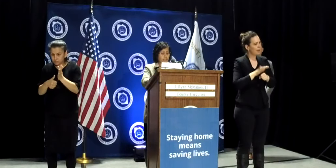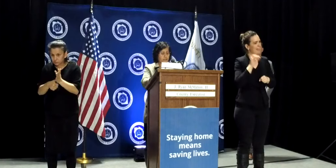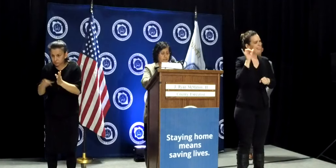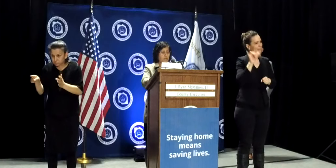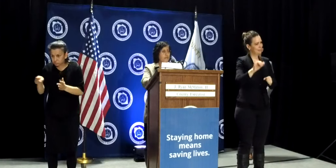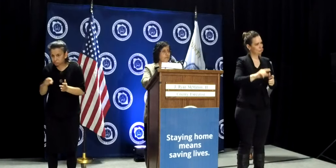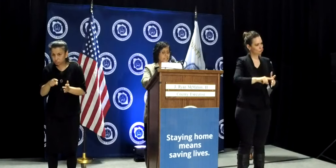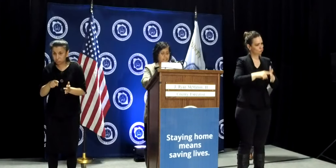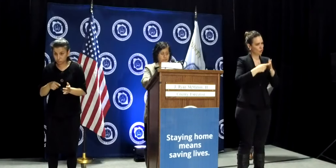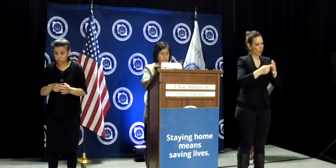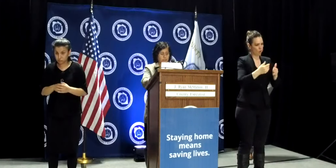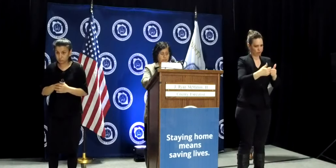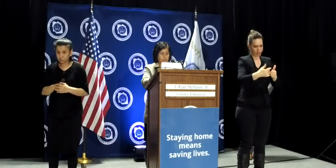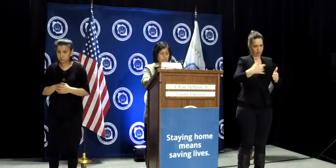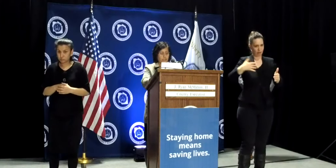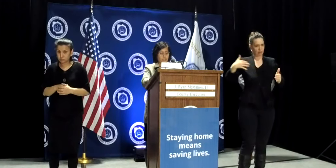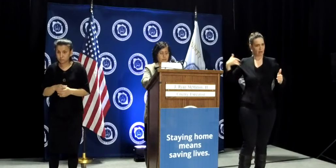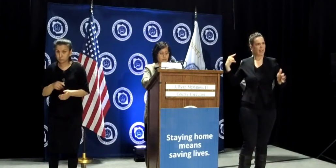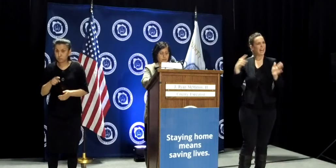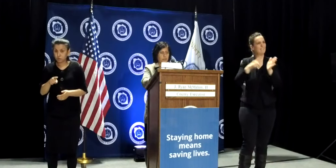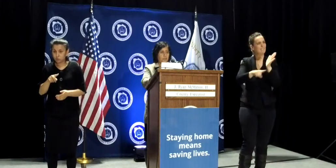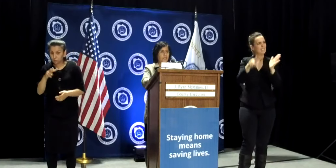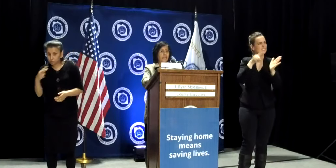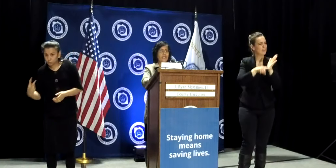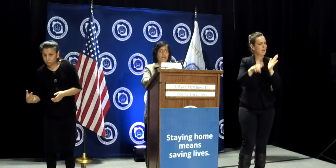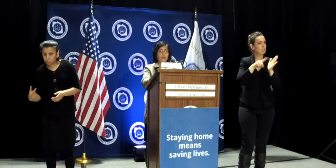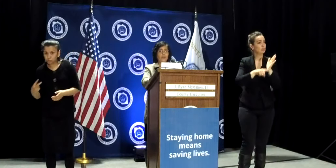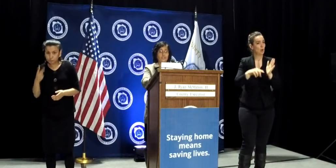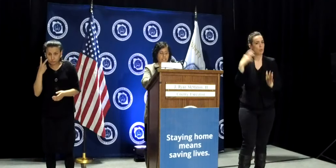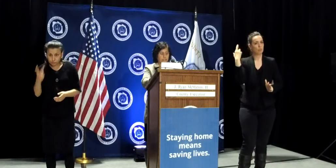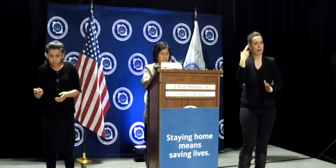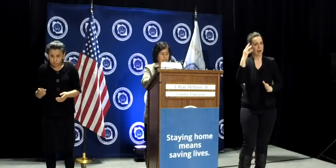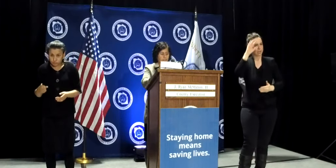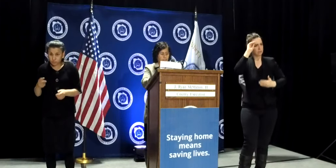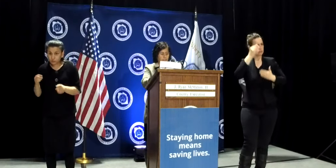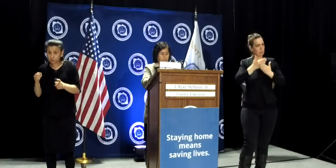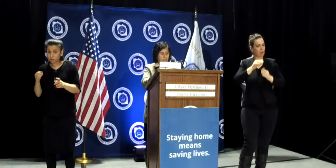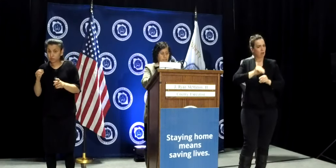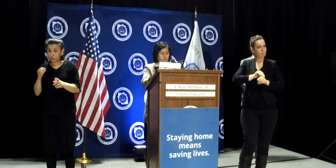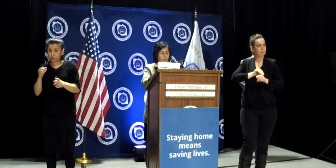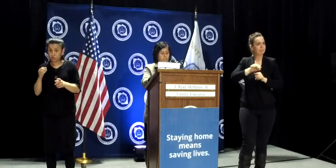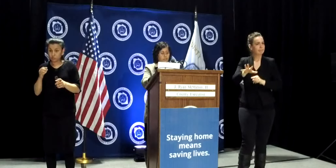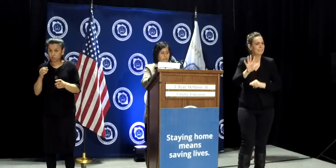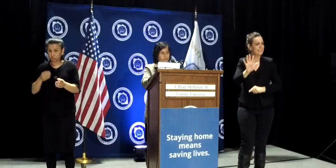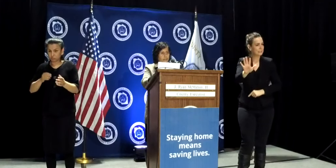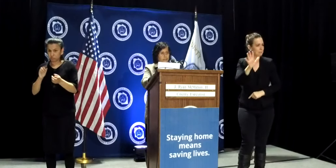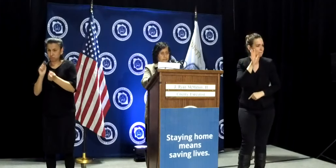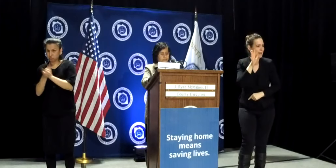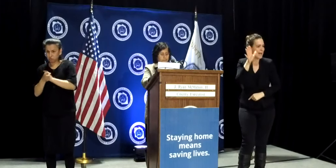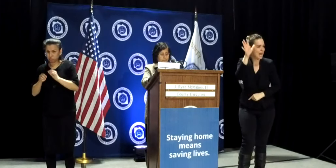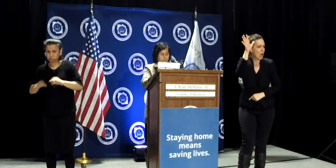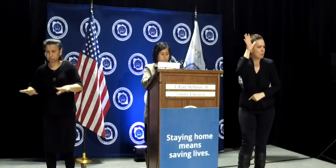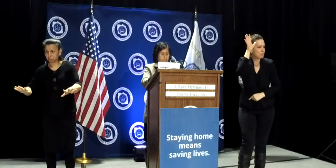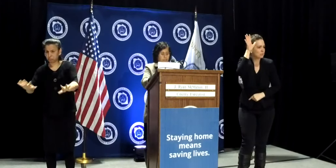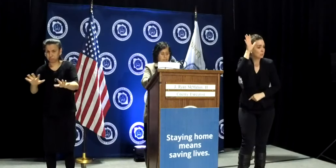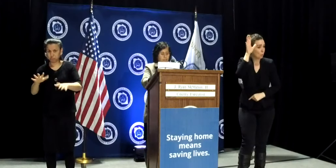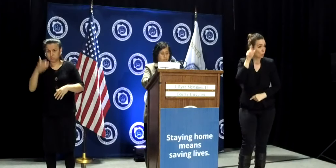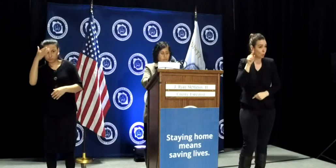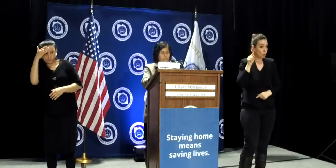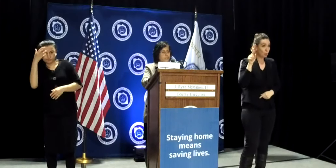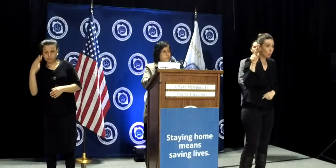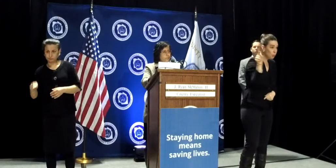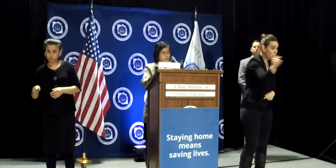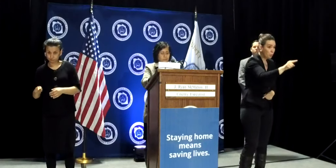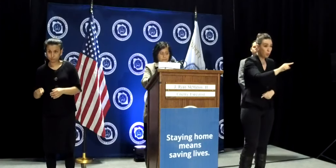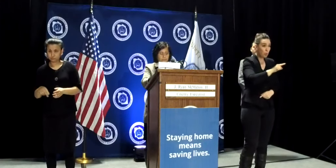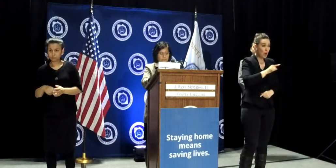this time, many other people got exposed to him and now are sick. So when you ask, who